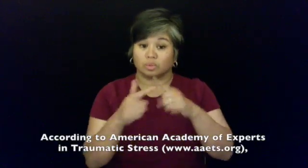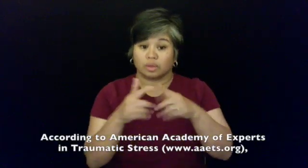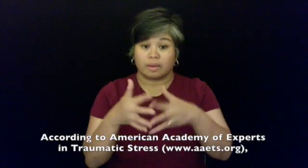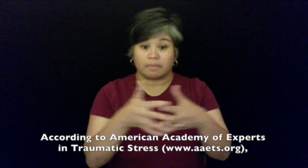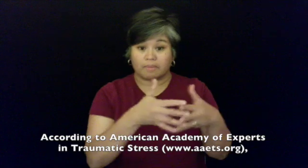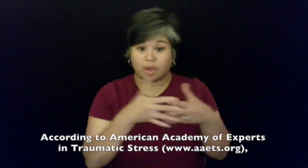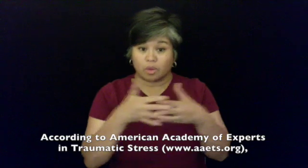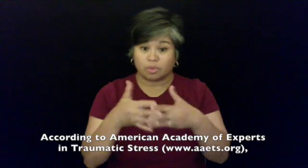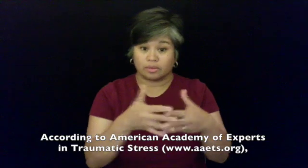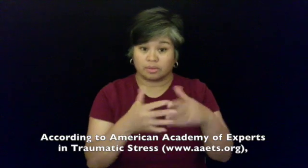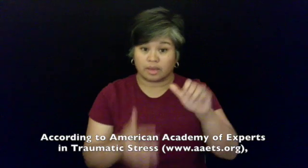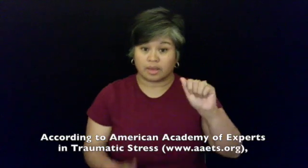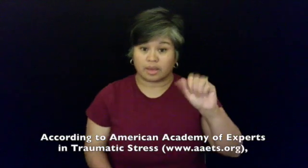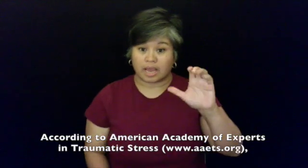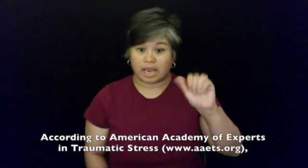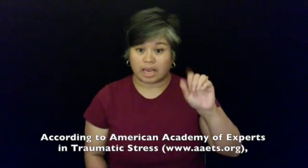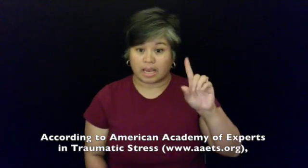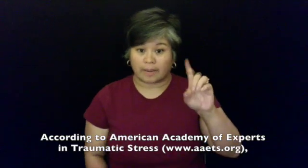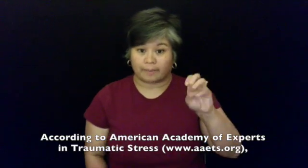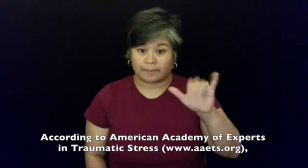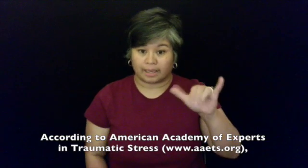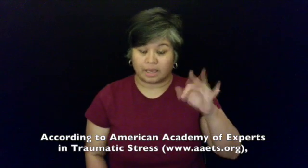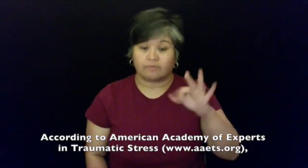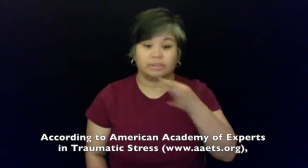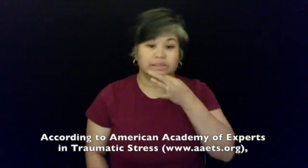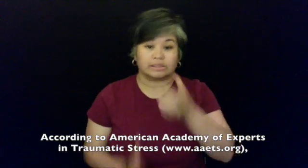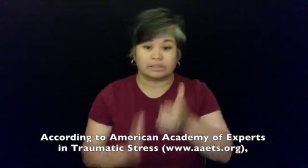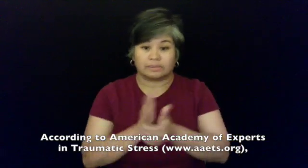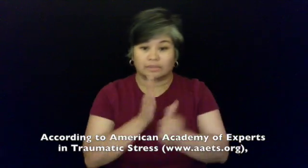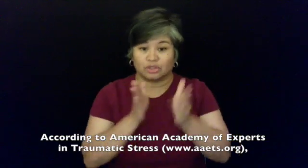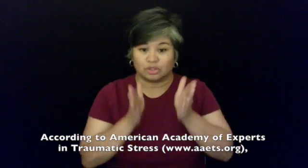According to the American Academy of Experts in Traumatic Stress,